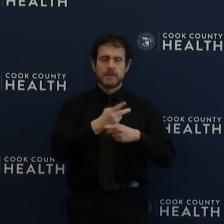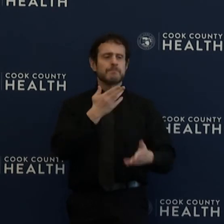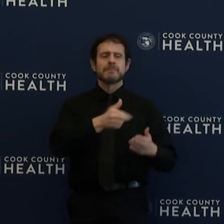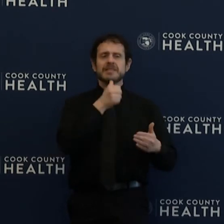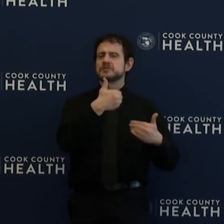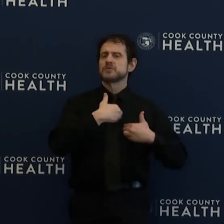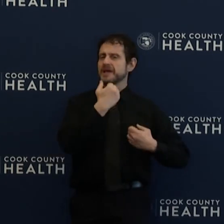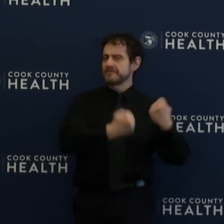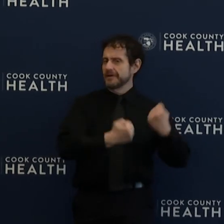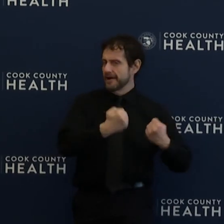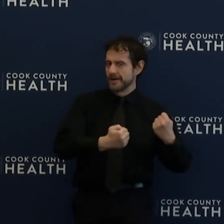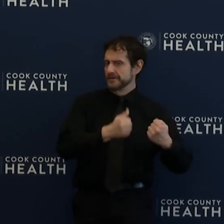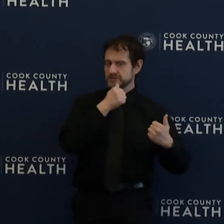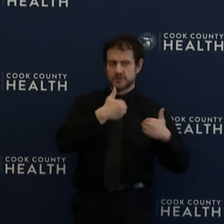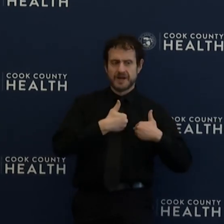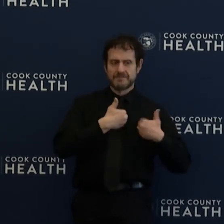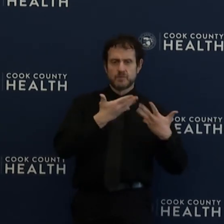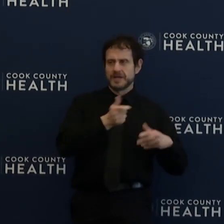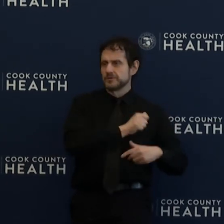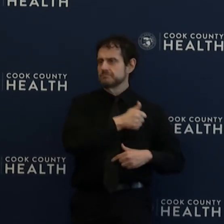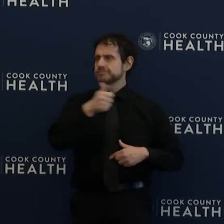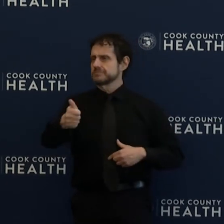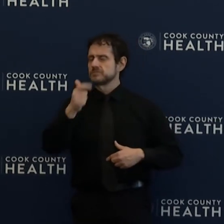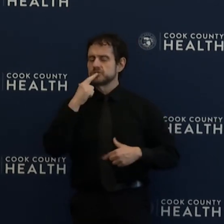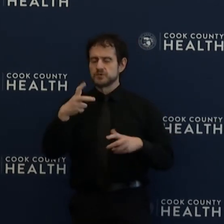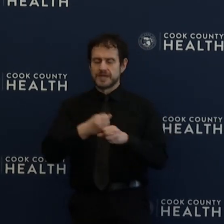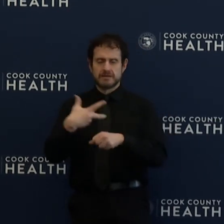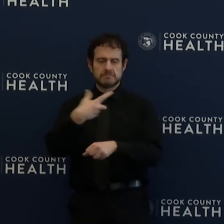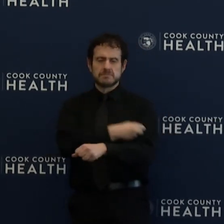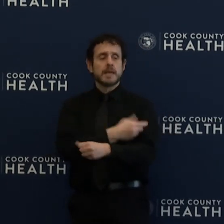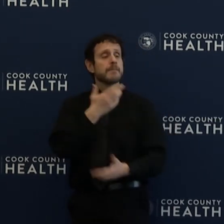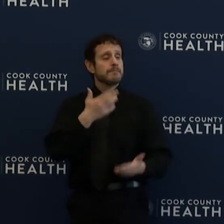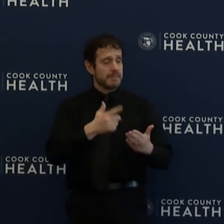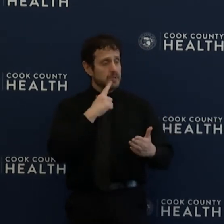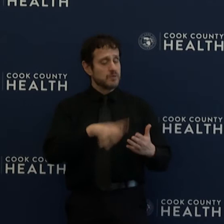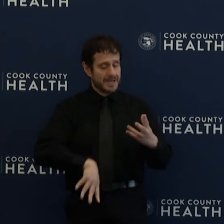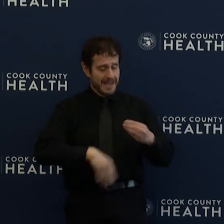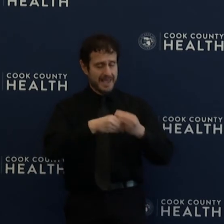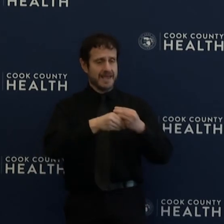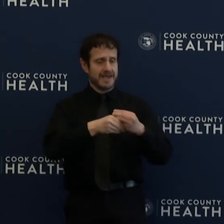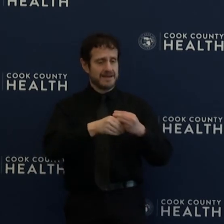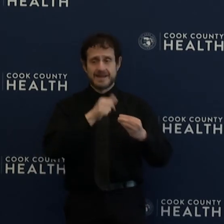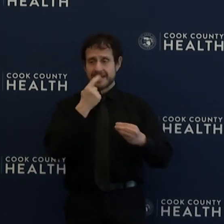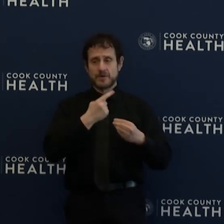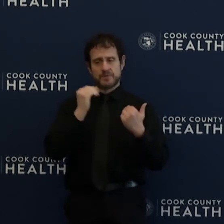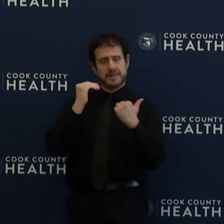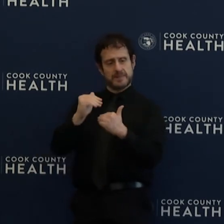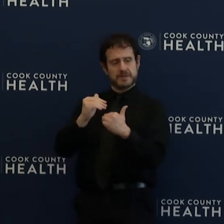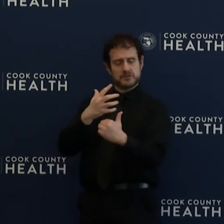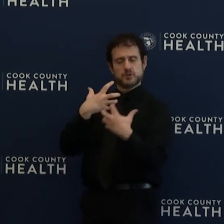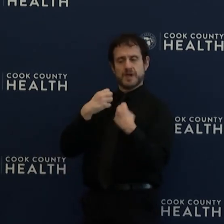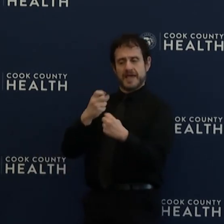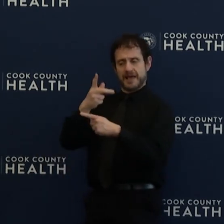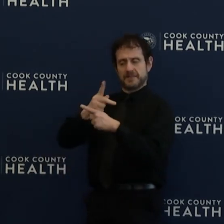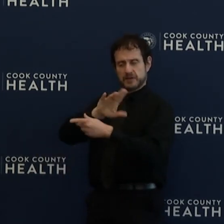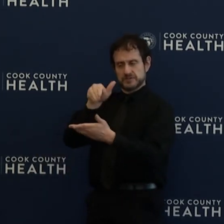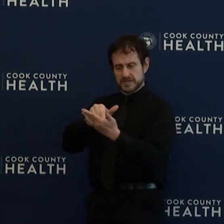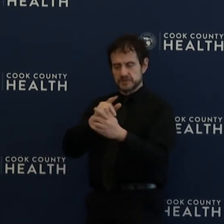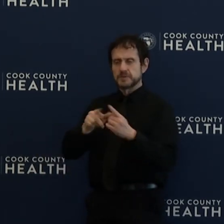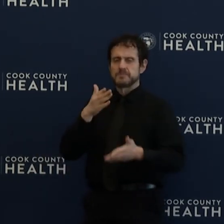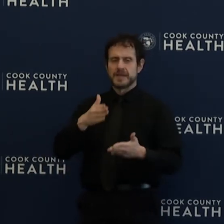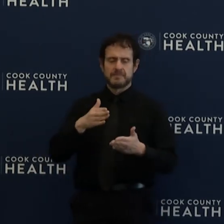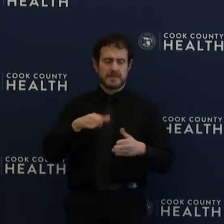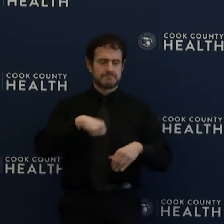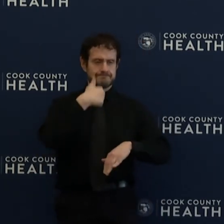would it be possible to expand administration of the vaccine not just to healthcare centers, but to places